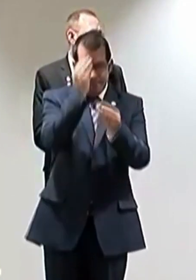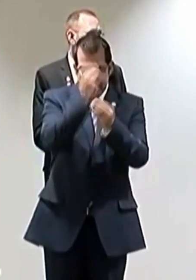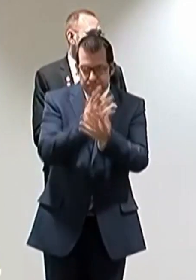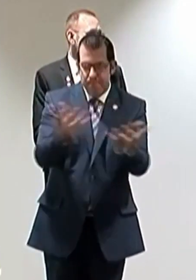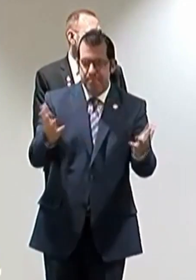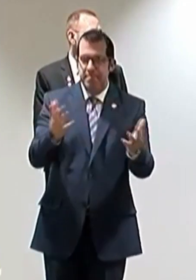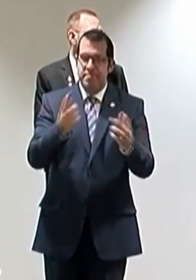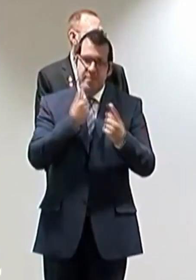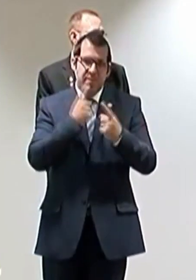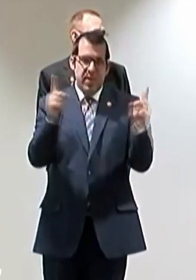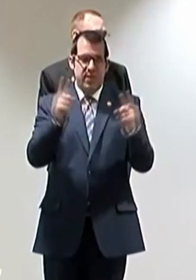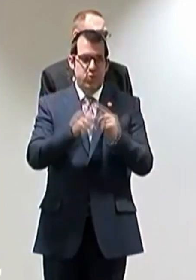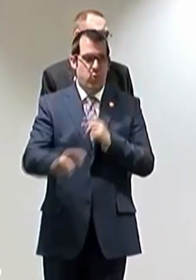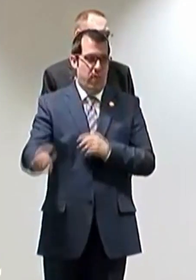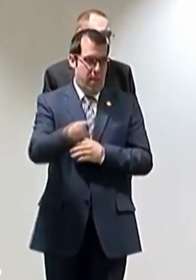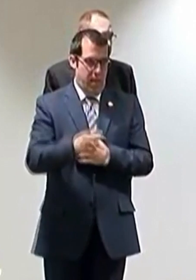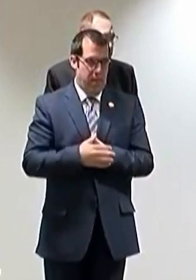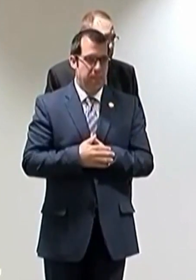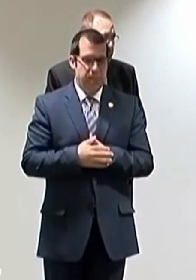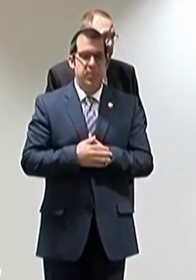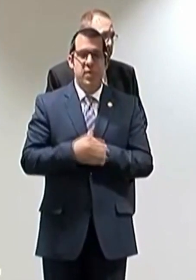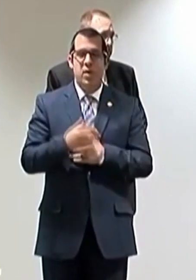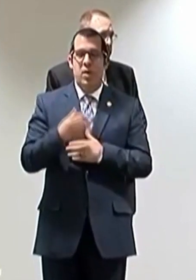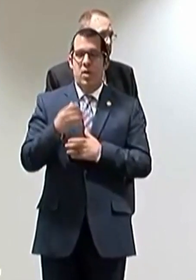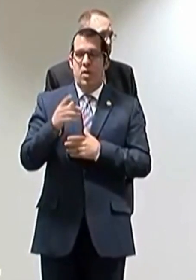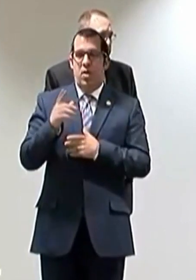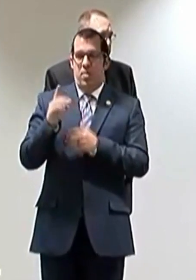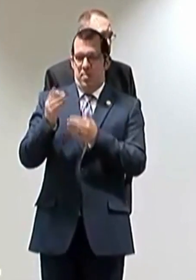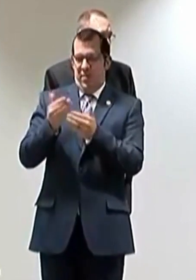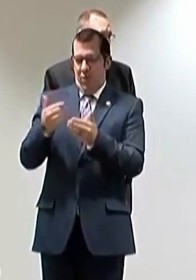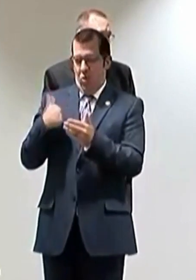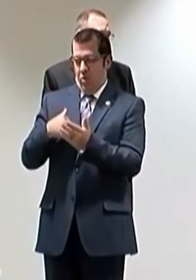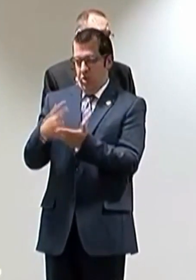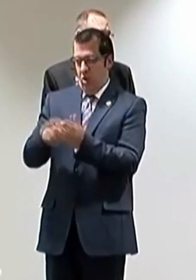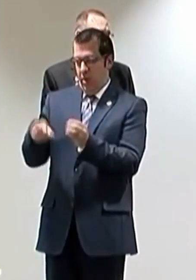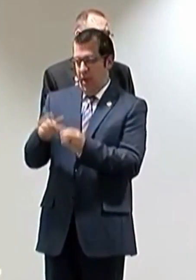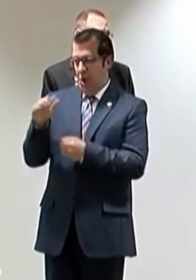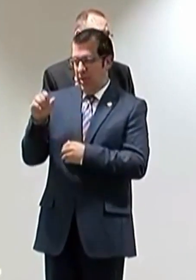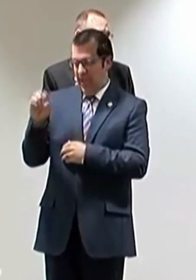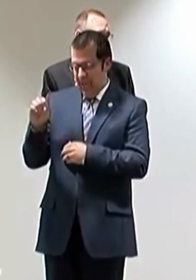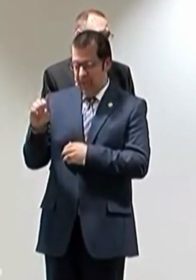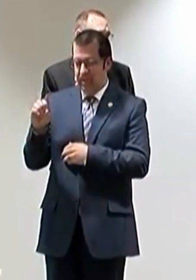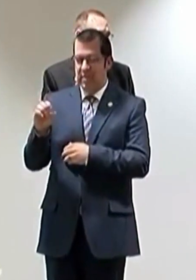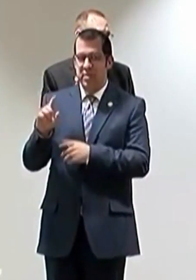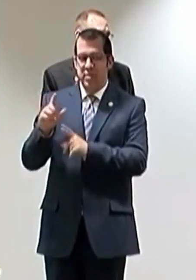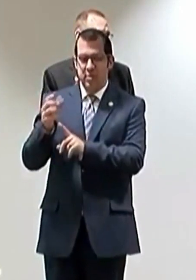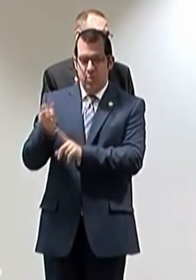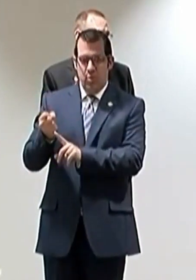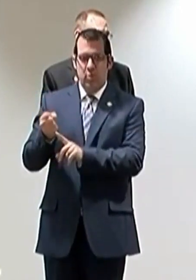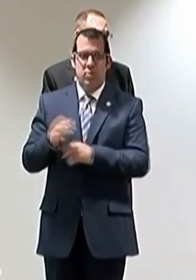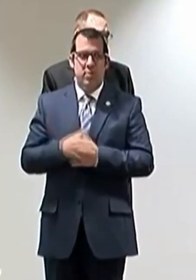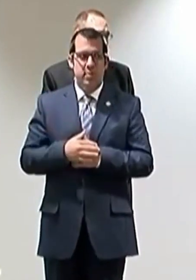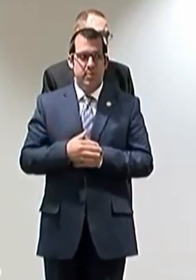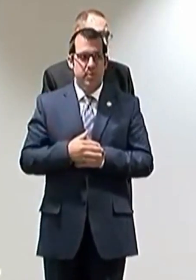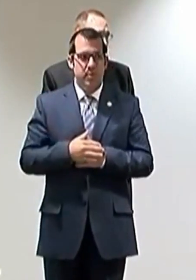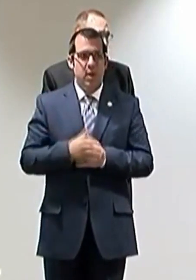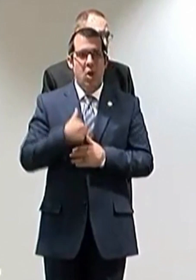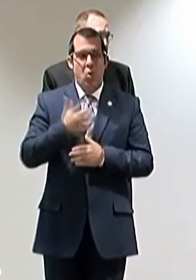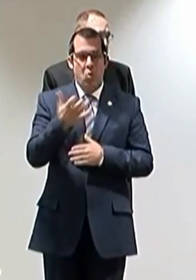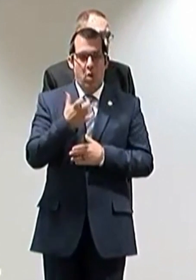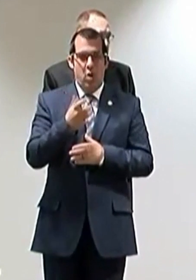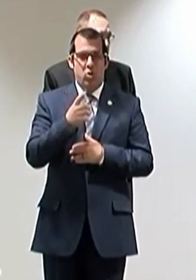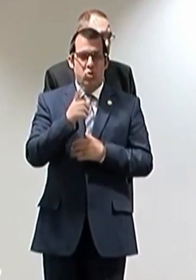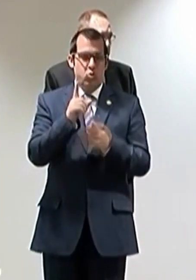to them. Before I go through the cases, I did want to